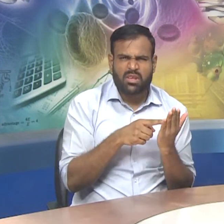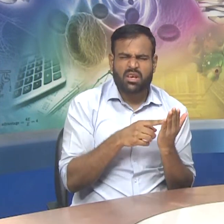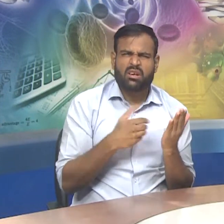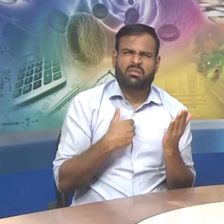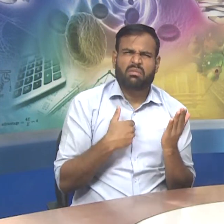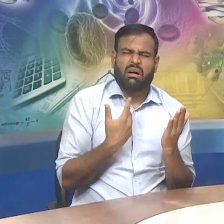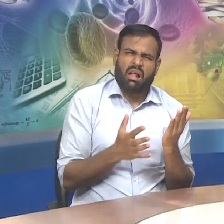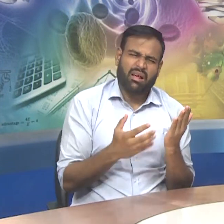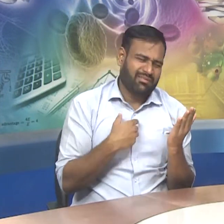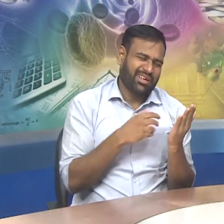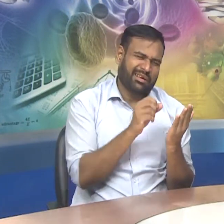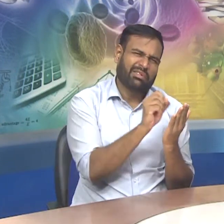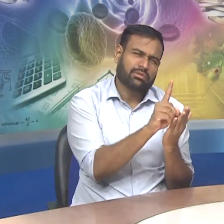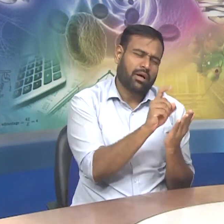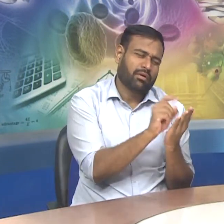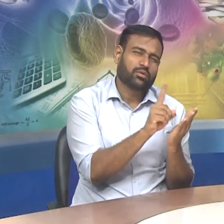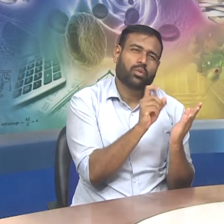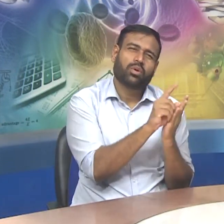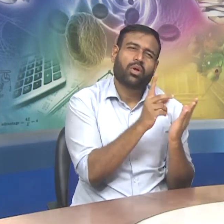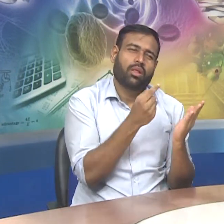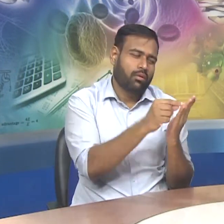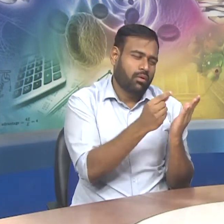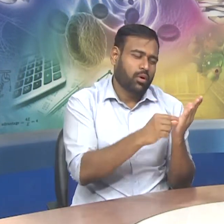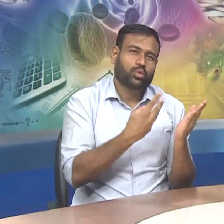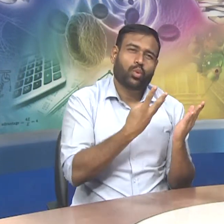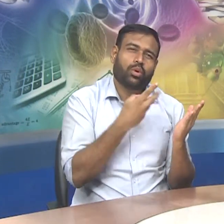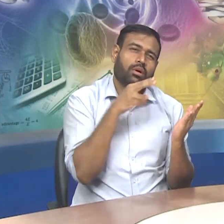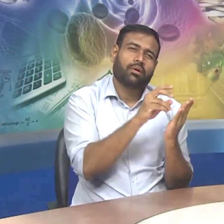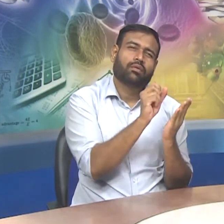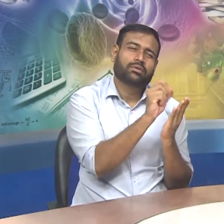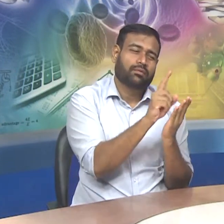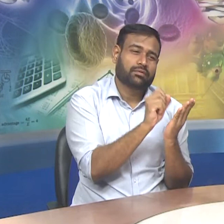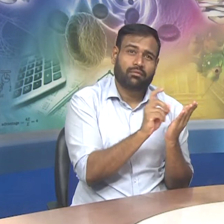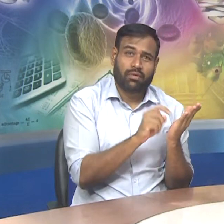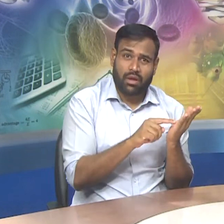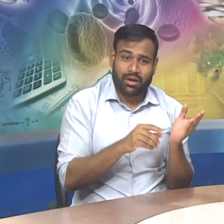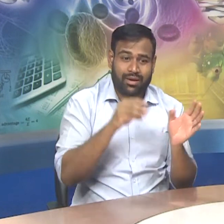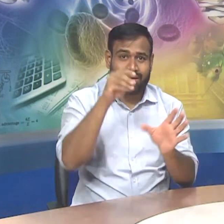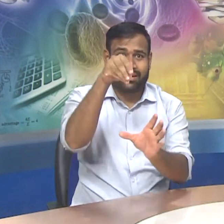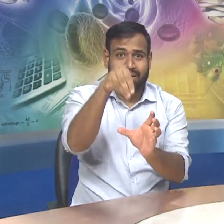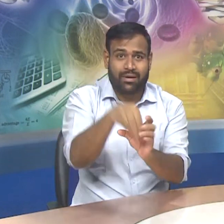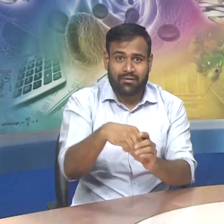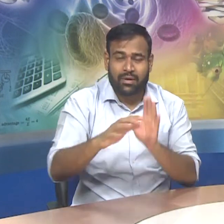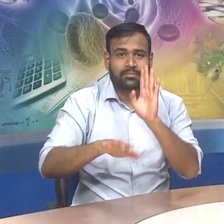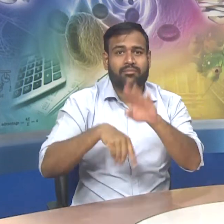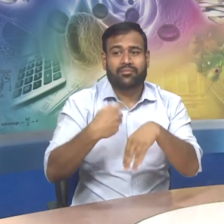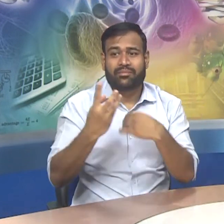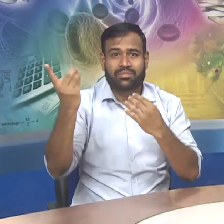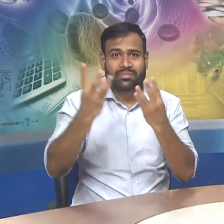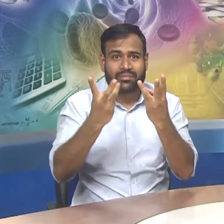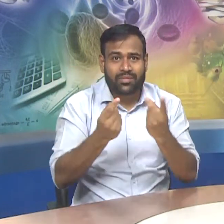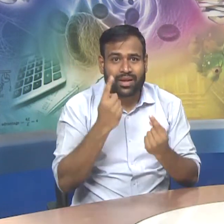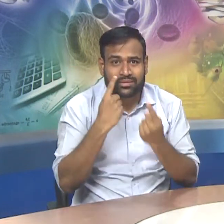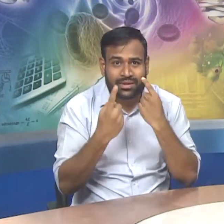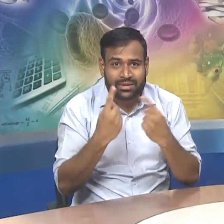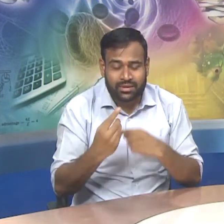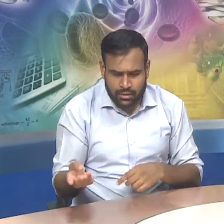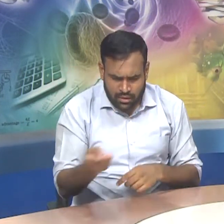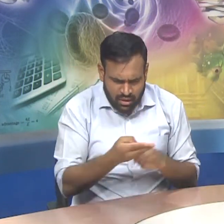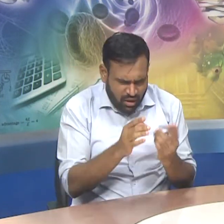The ballot becomes invalid if first preference is marked against more than one candidate, or